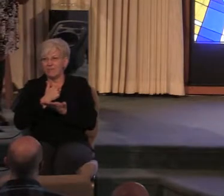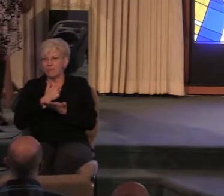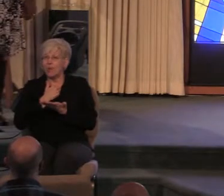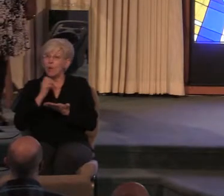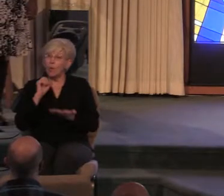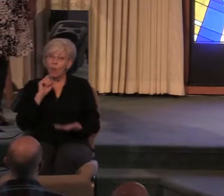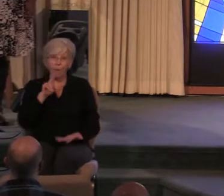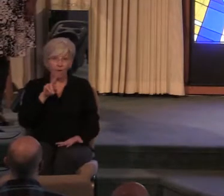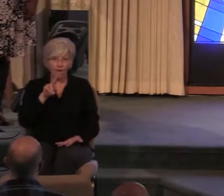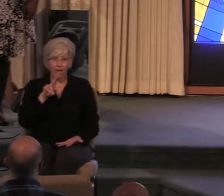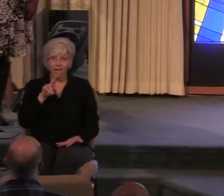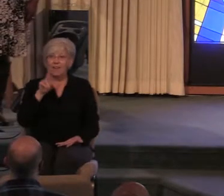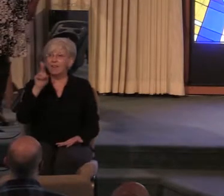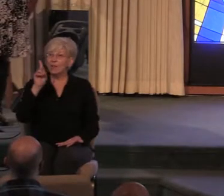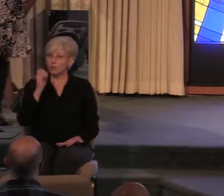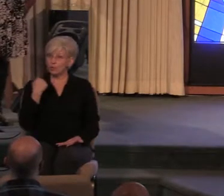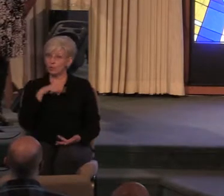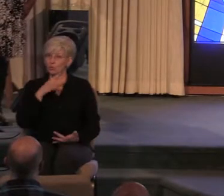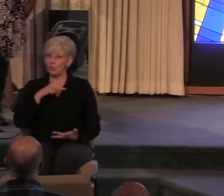Or do we take a breath?